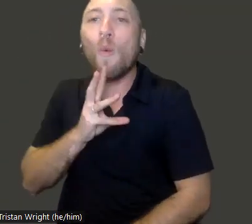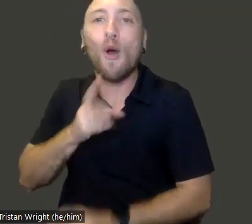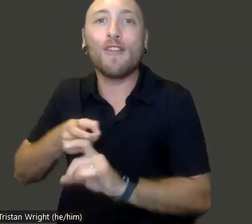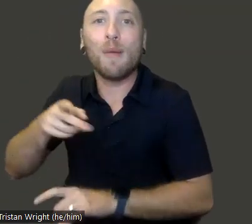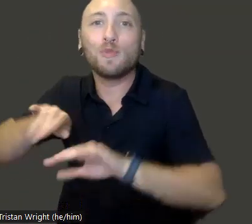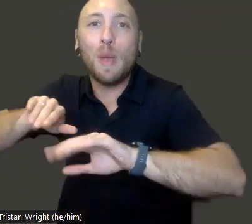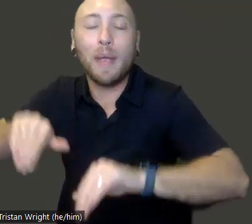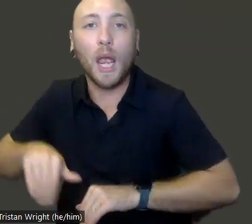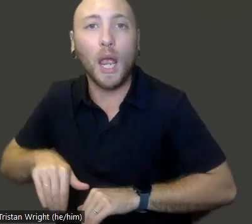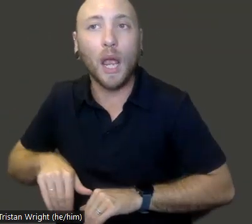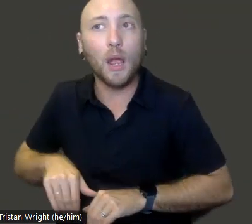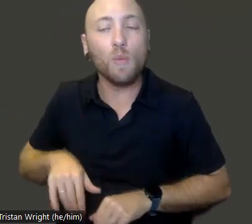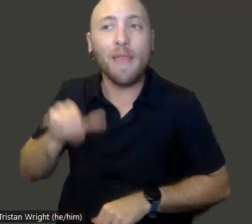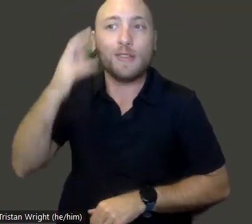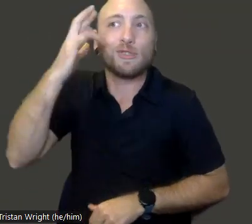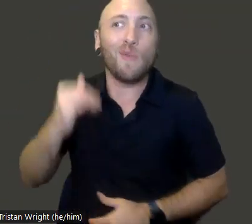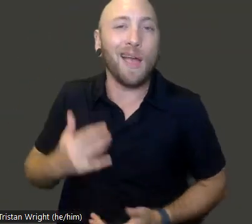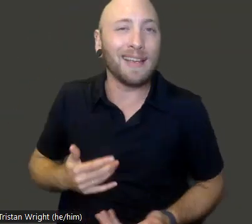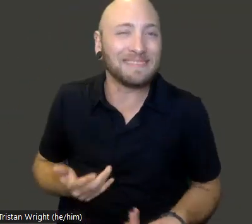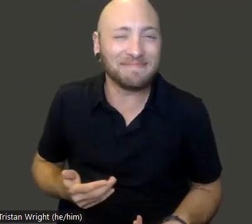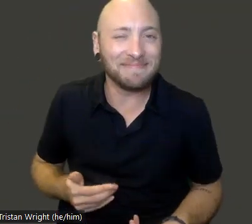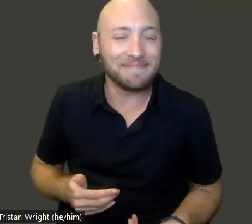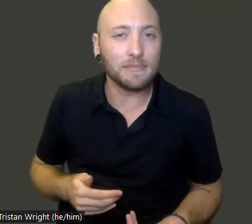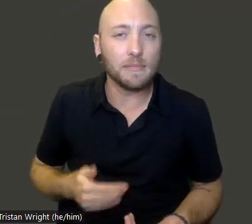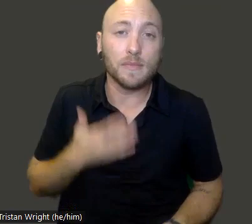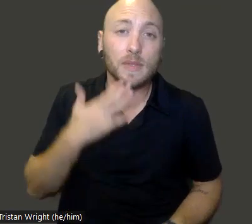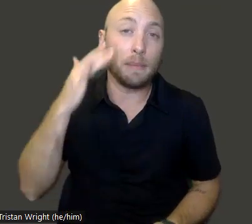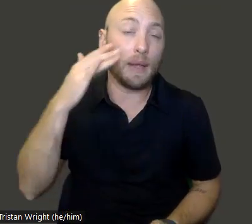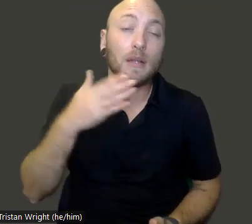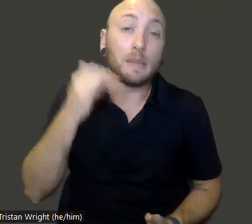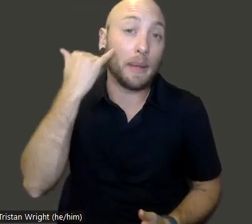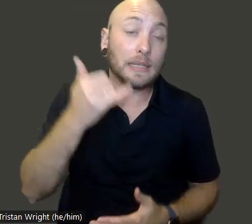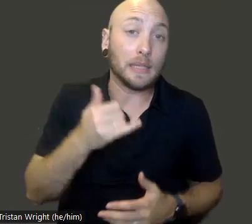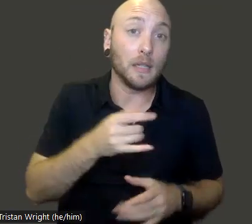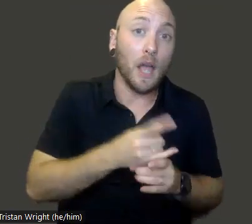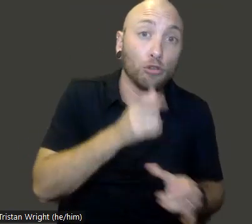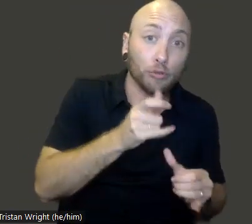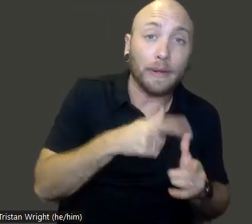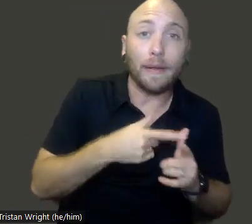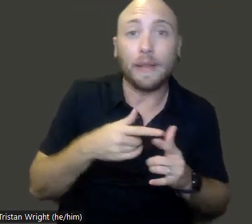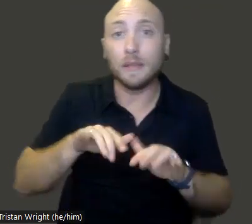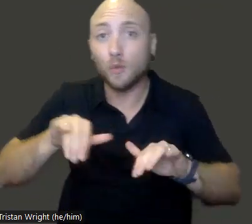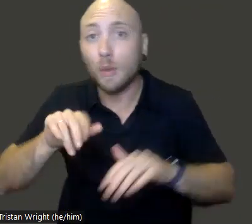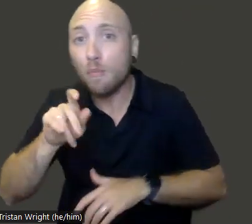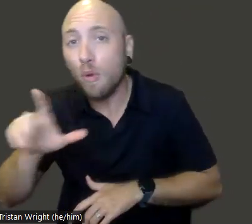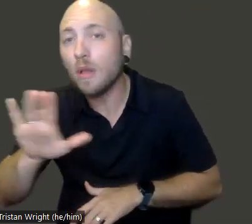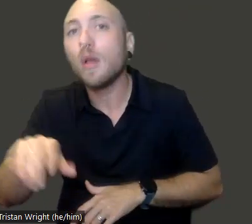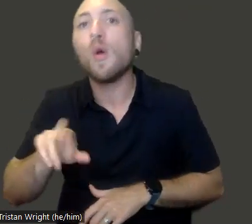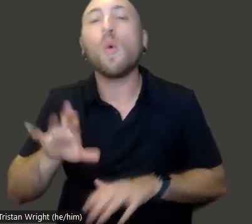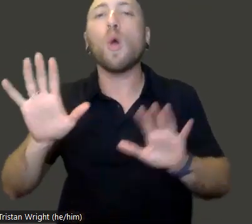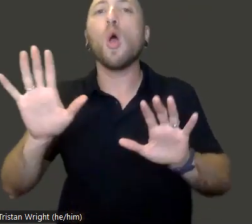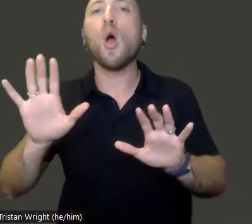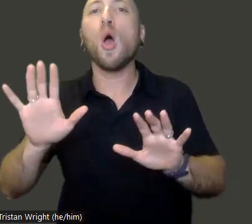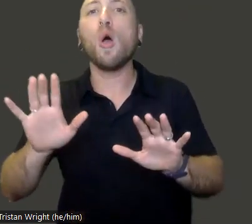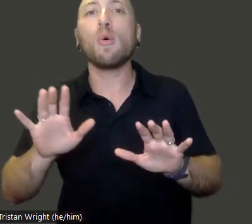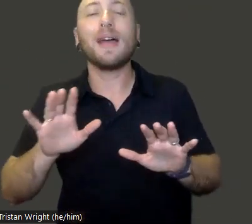know. And I shouldn't, it was a bad idea. Or I shouldn't hang out with those people, or I shouldn't drink that brand of